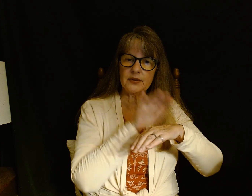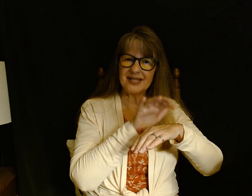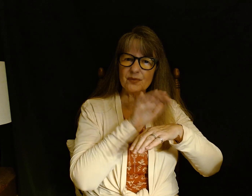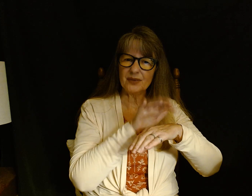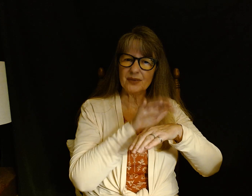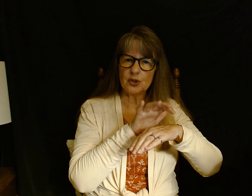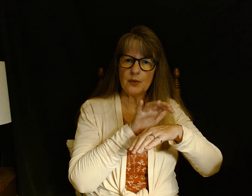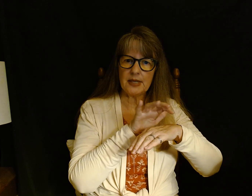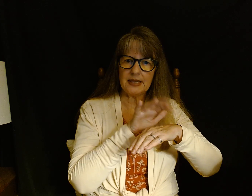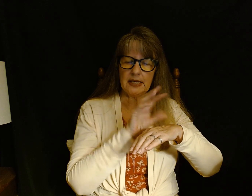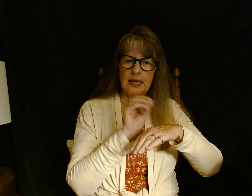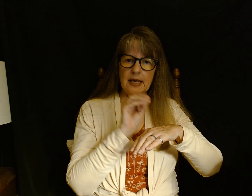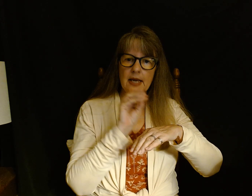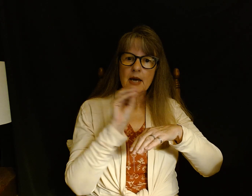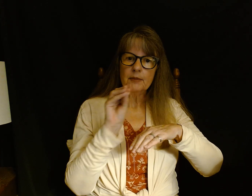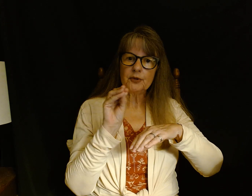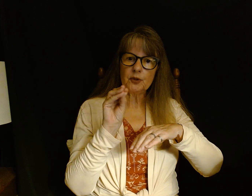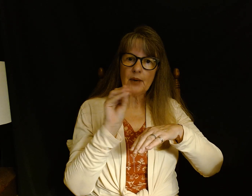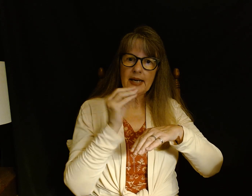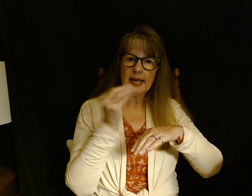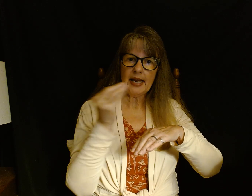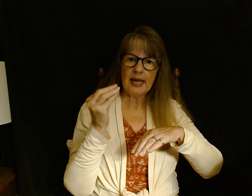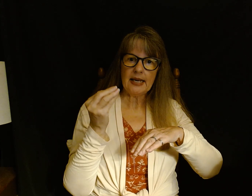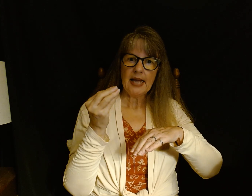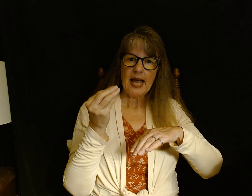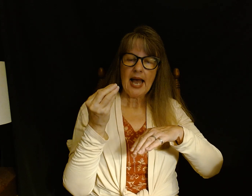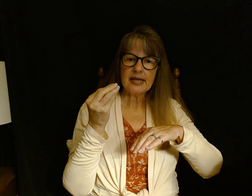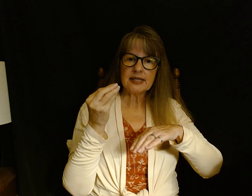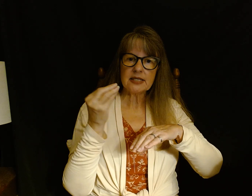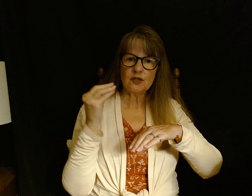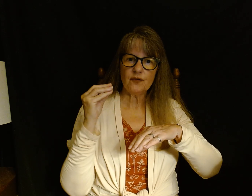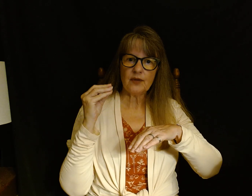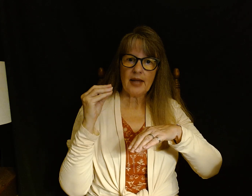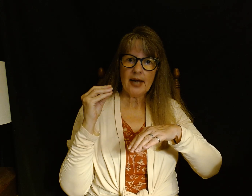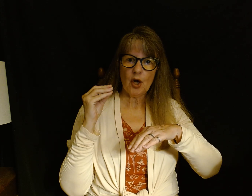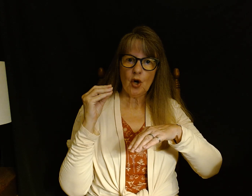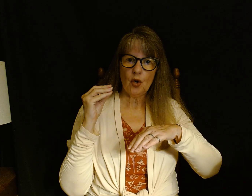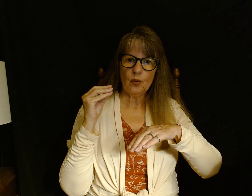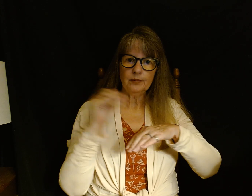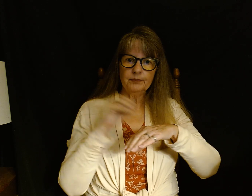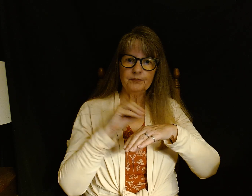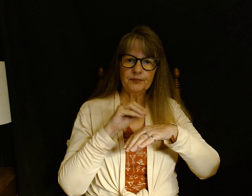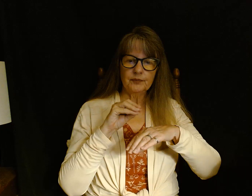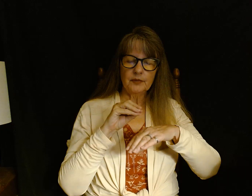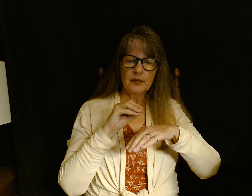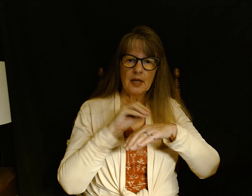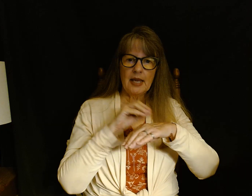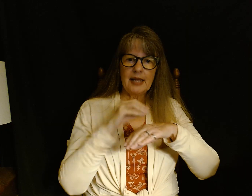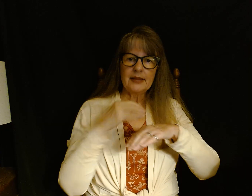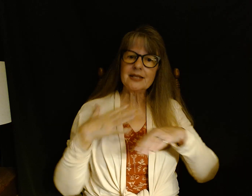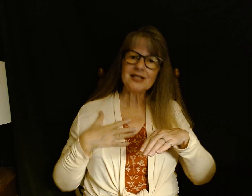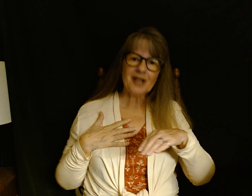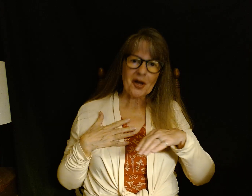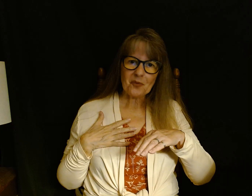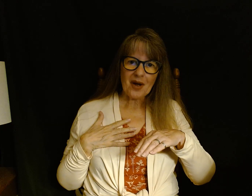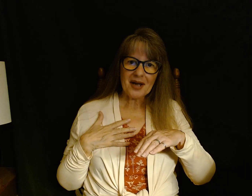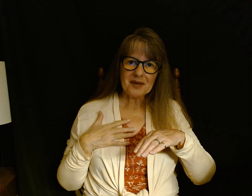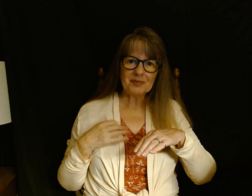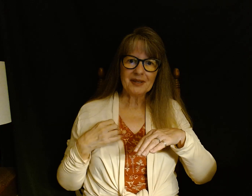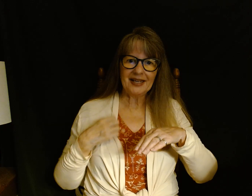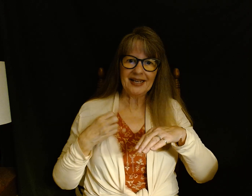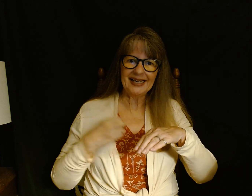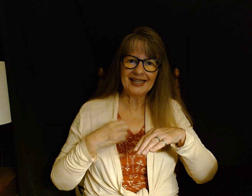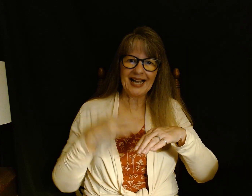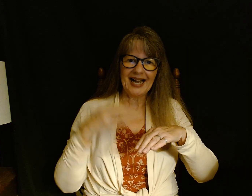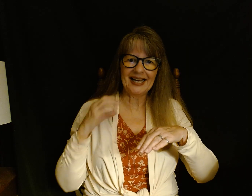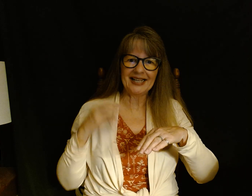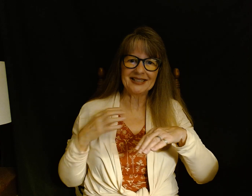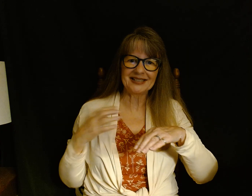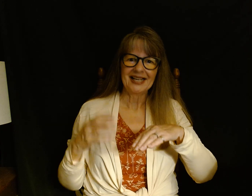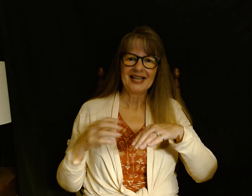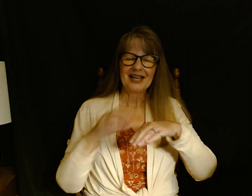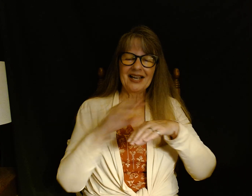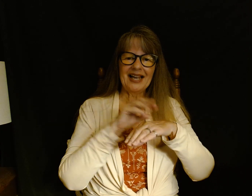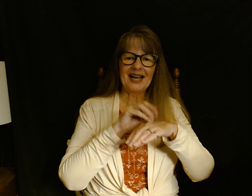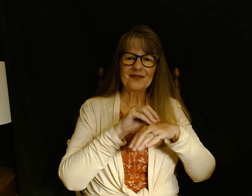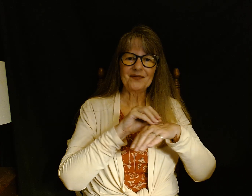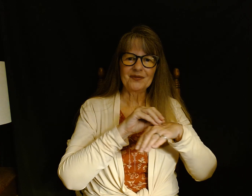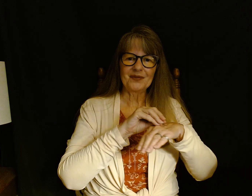really do anything. But the right hand has this flat O. This is not white, but it kind of feels like